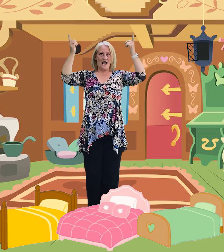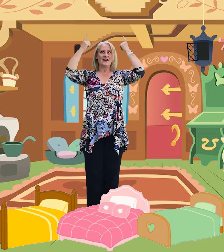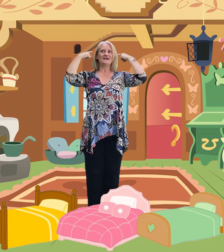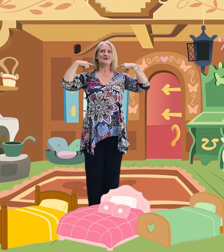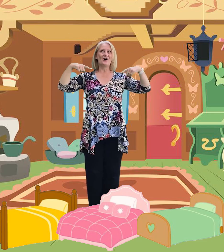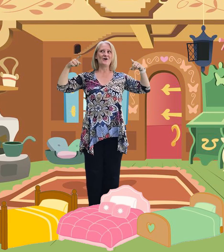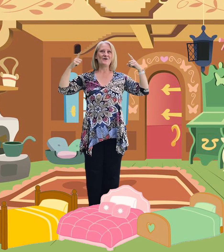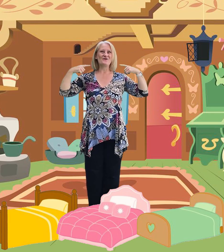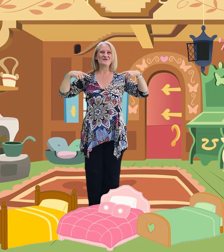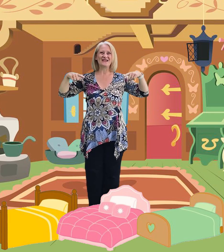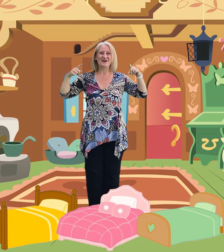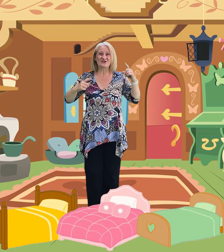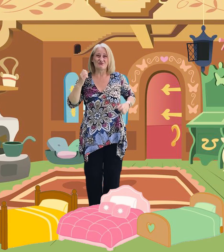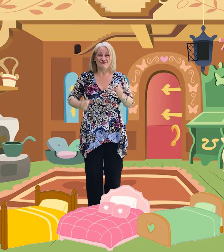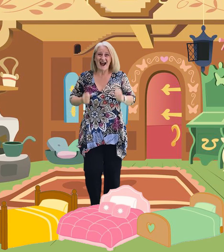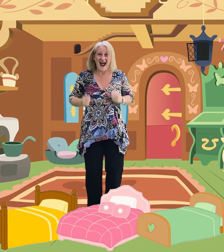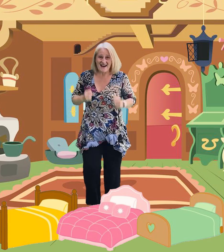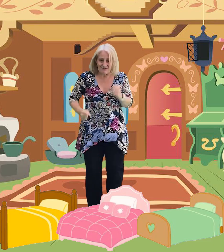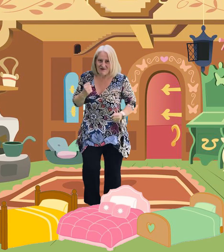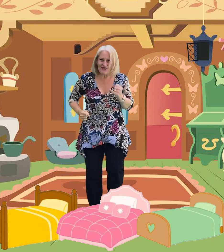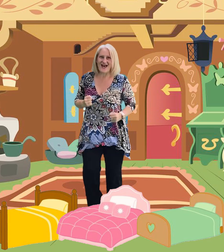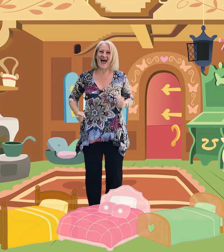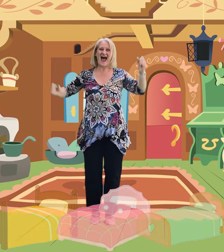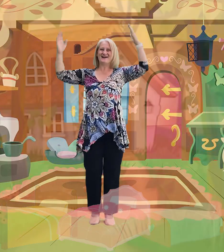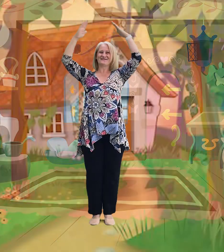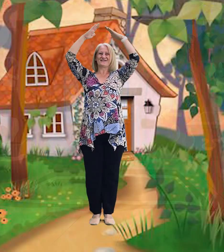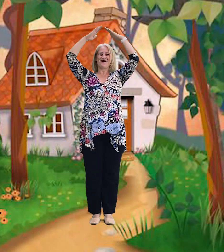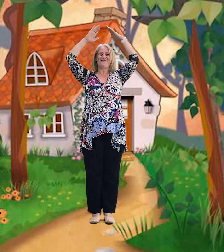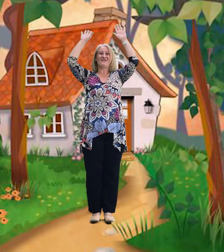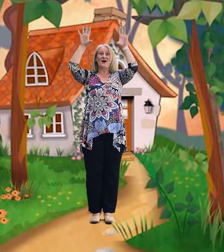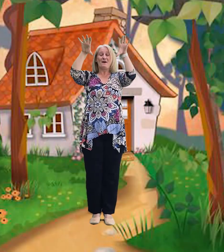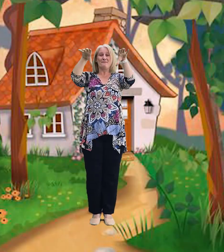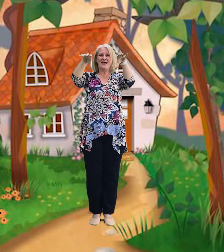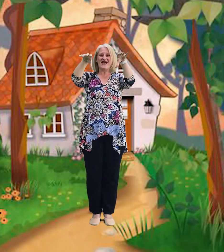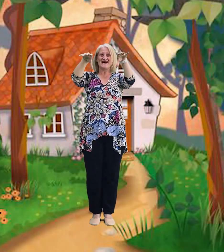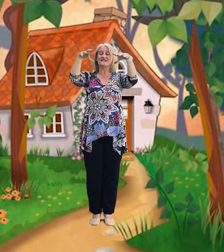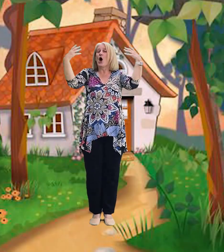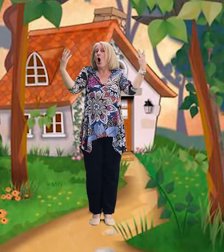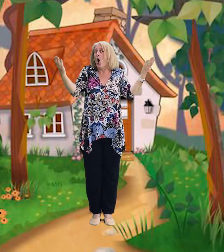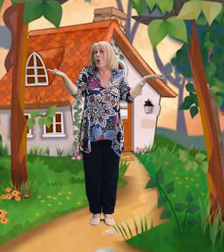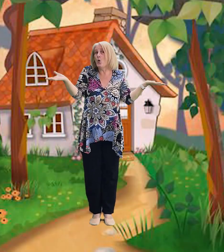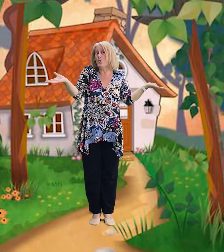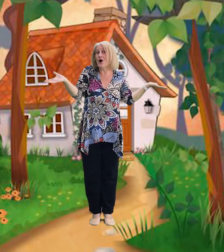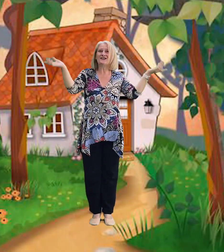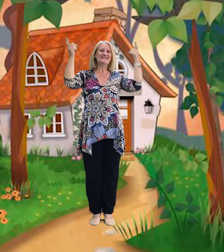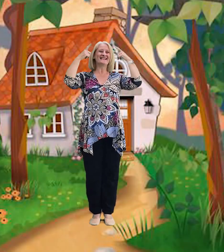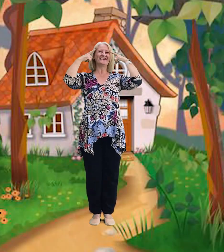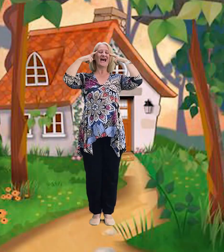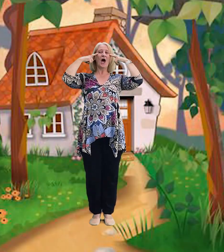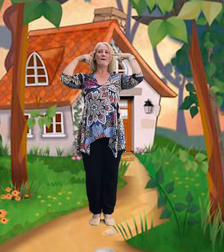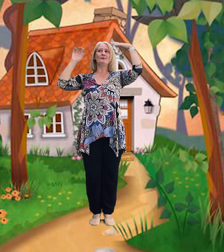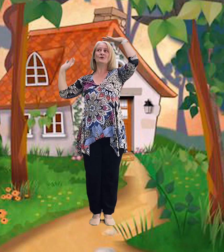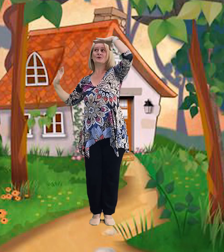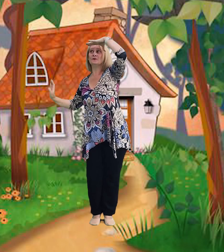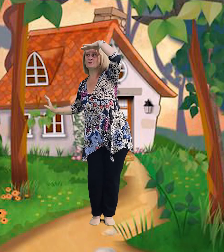When Goldilocks went to the house of the bears. Oh what did her blue